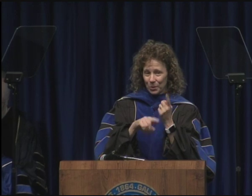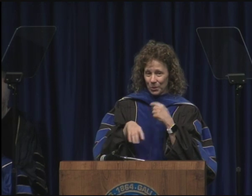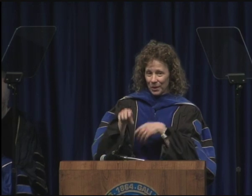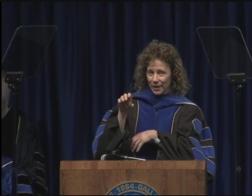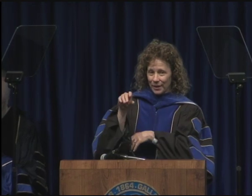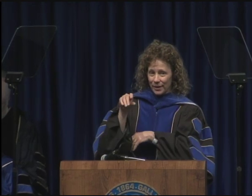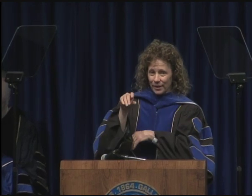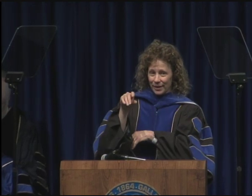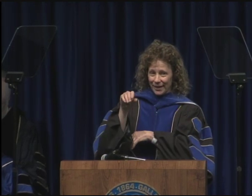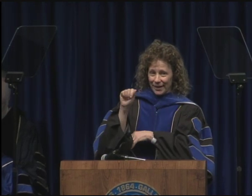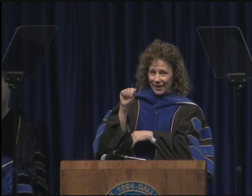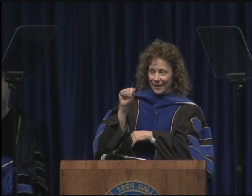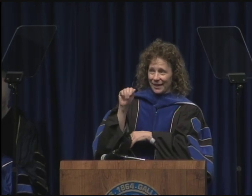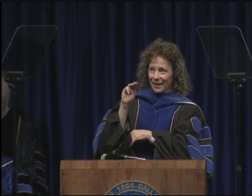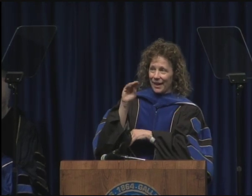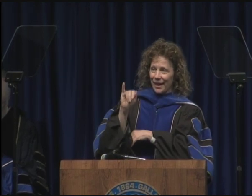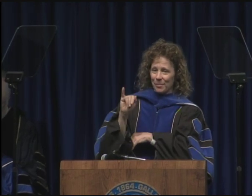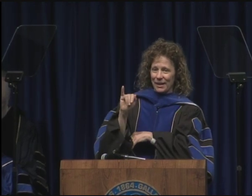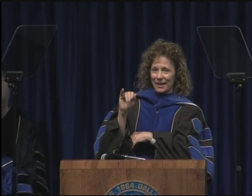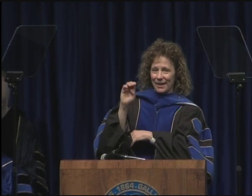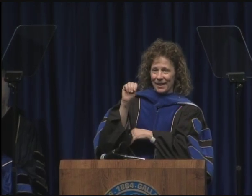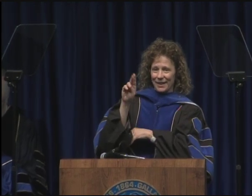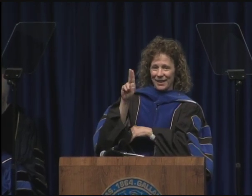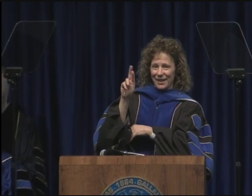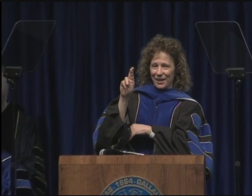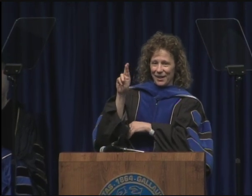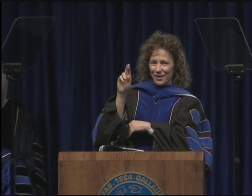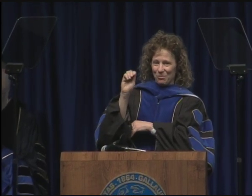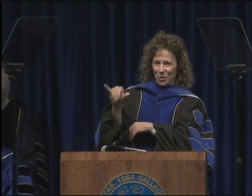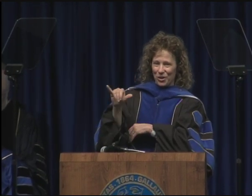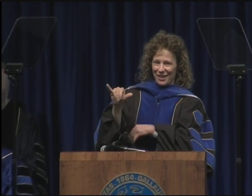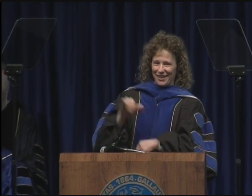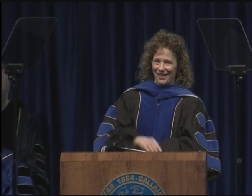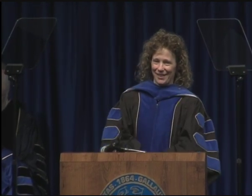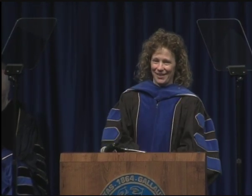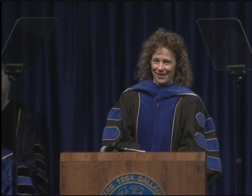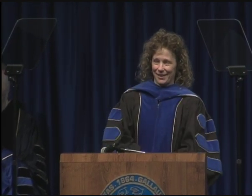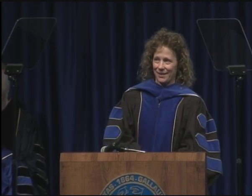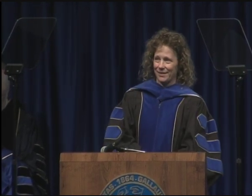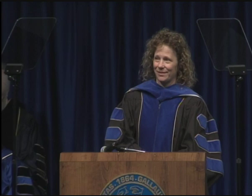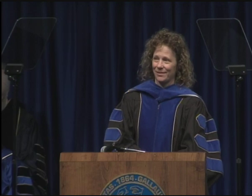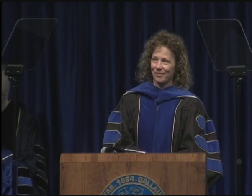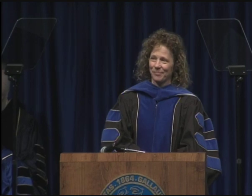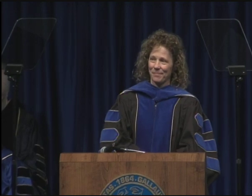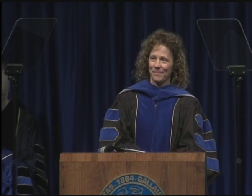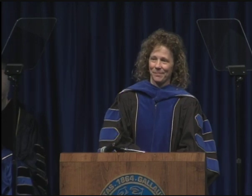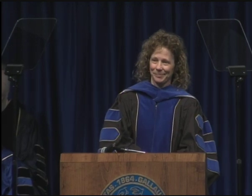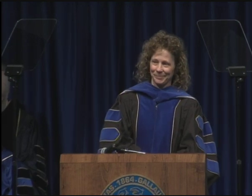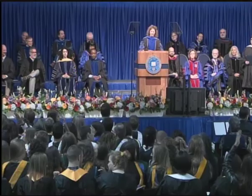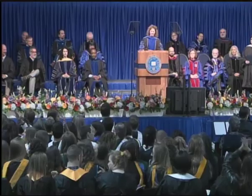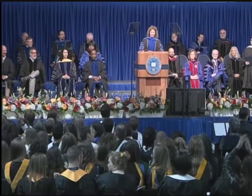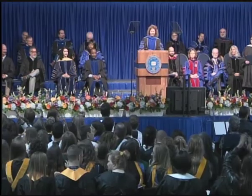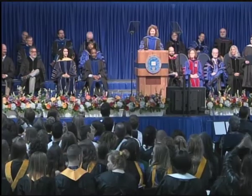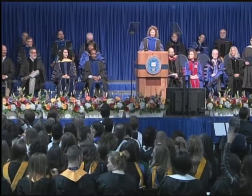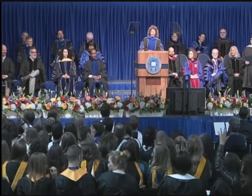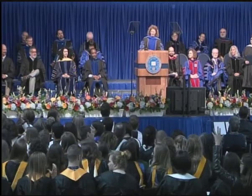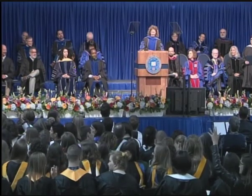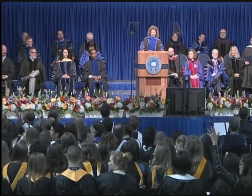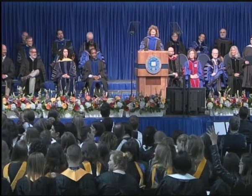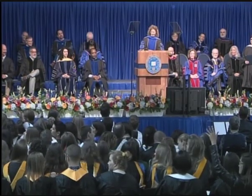discusses the outstanding research contributing to our understanding of how to work appropriately with people in recovery.